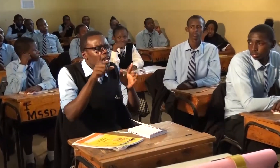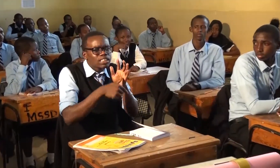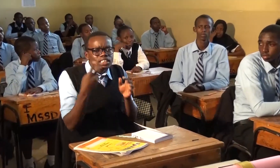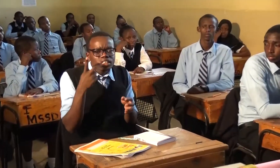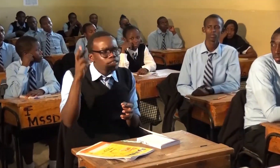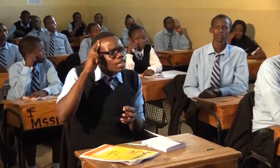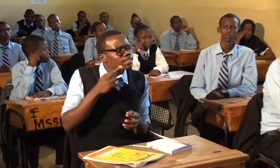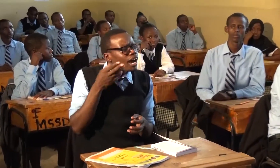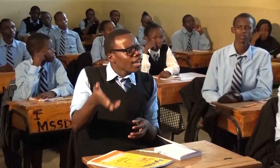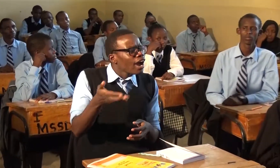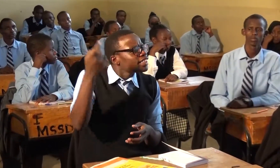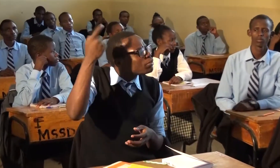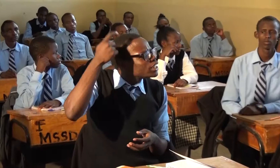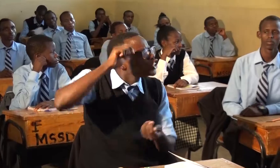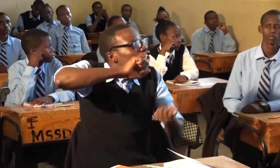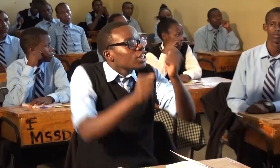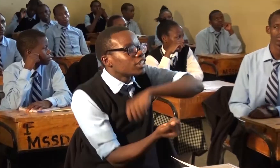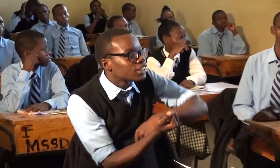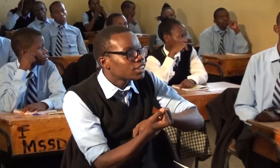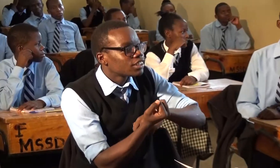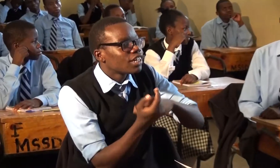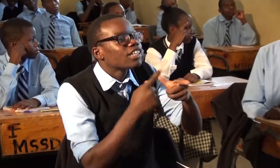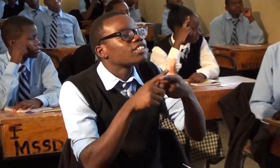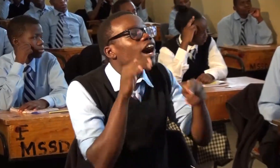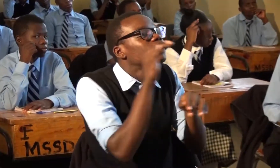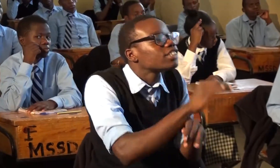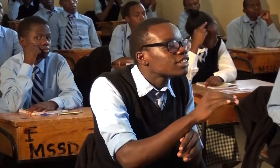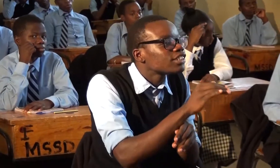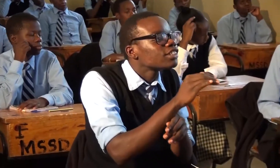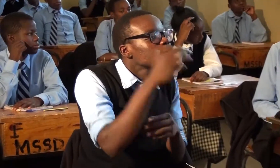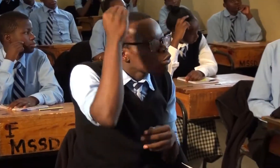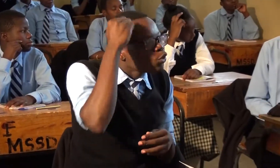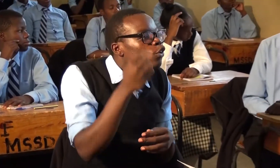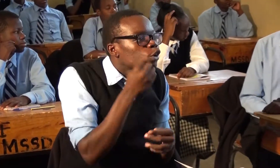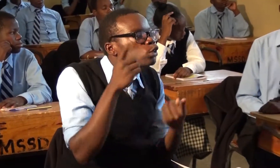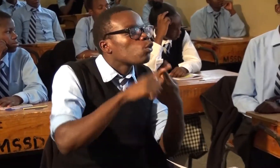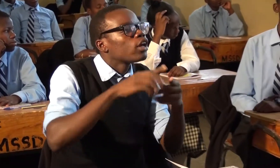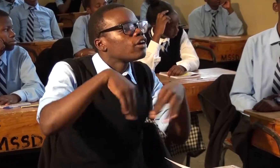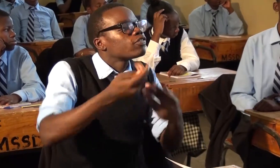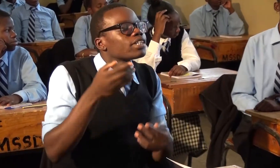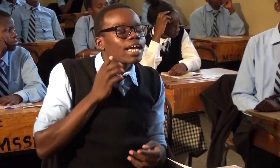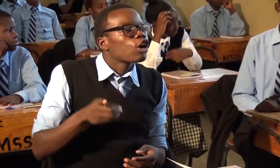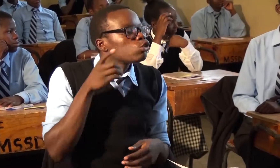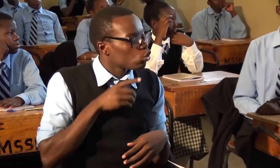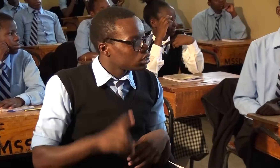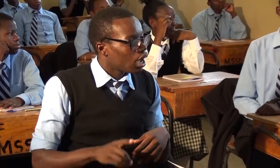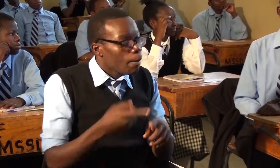that is the letter I need a chance. The chance is to enough good.